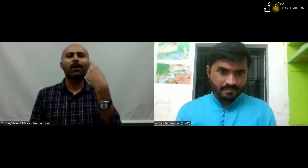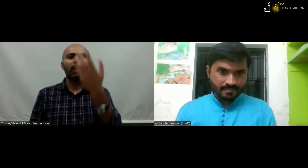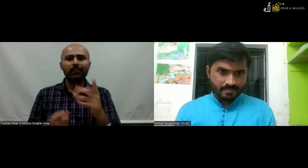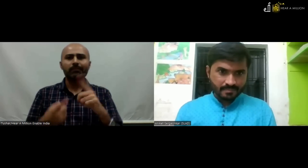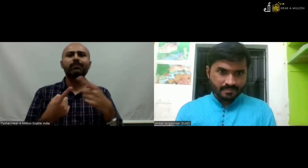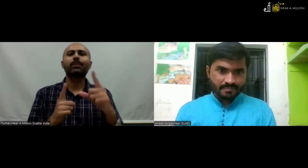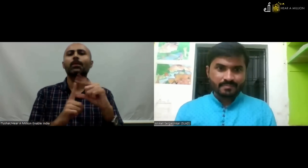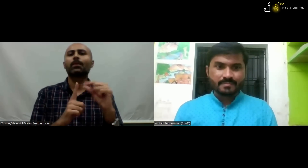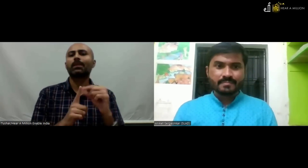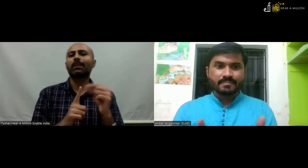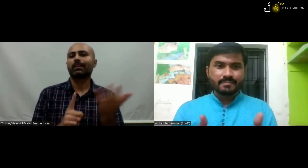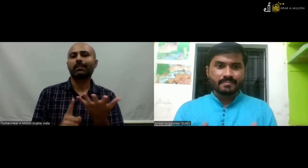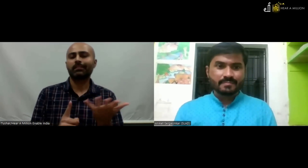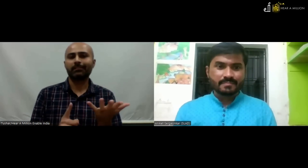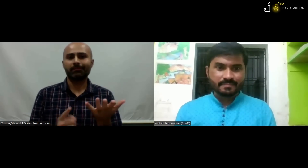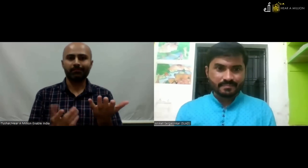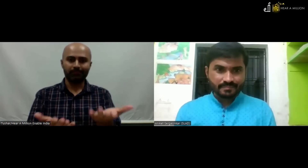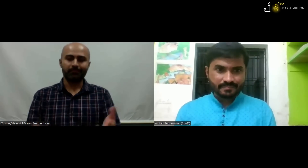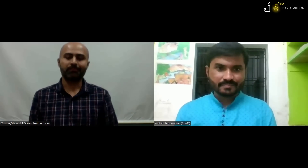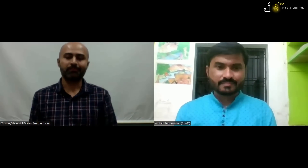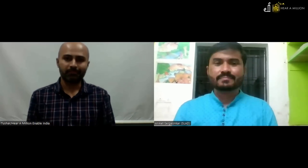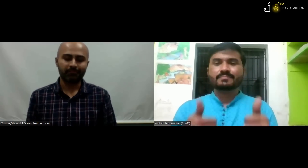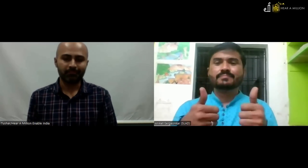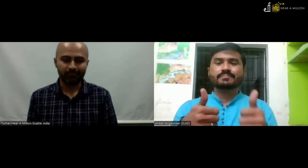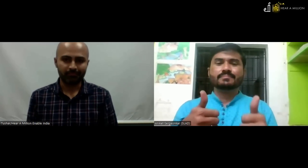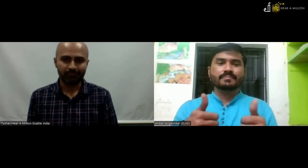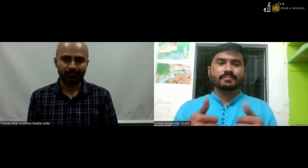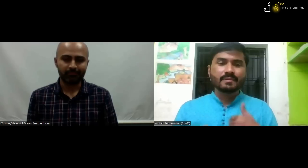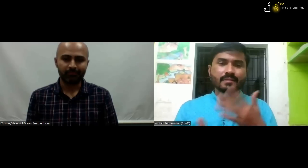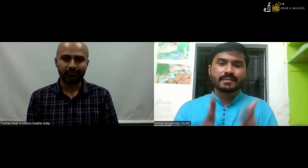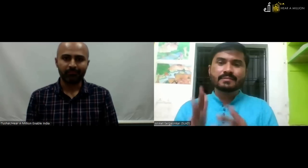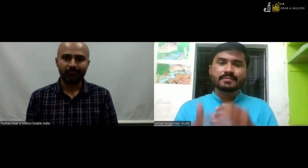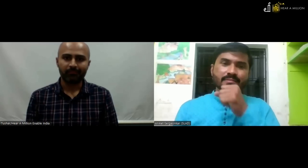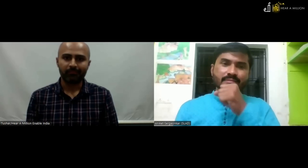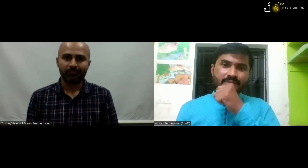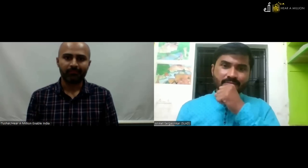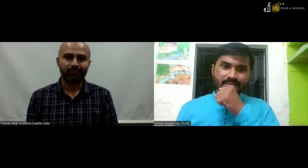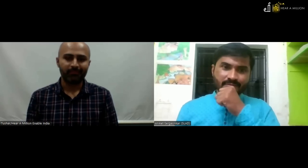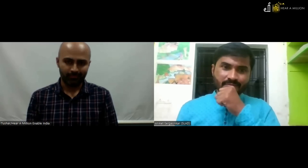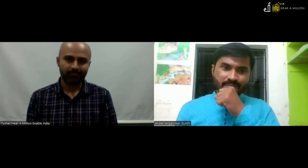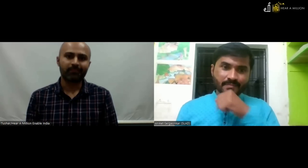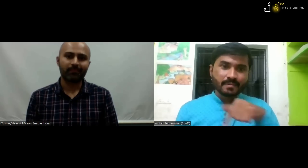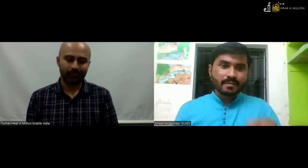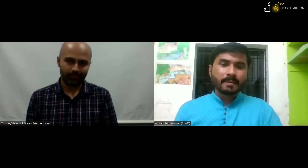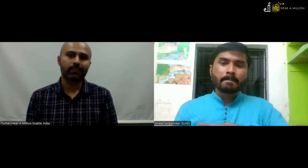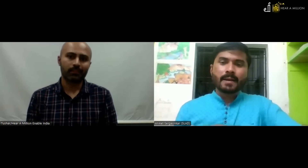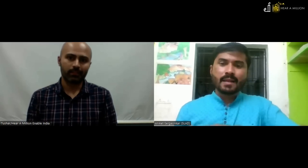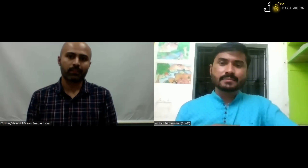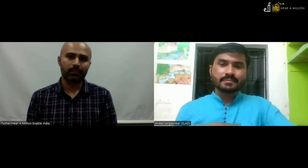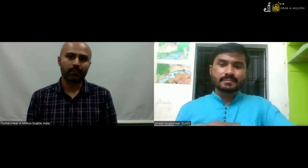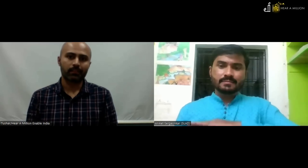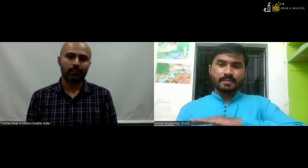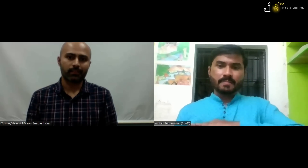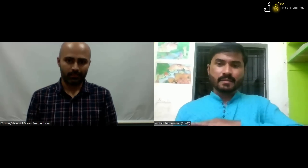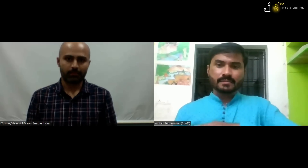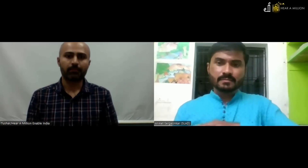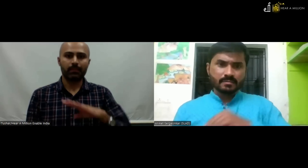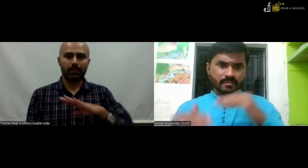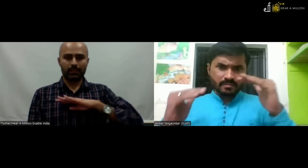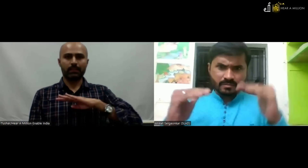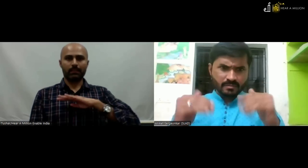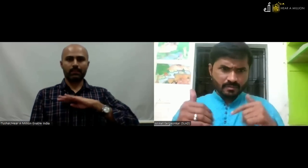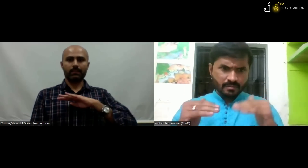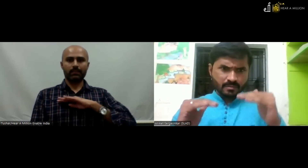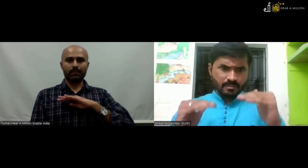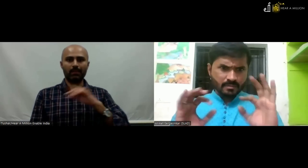association has fought for the license. So what you have done, and if you can explain about yourself. So hi, my sign name is this. I'm